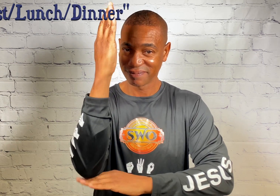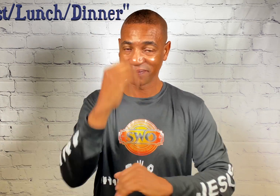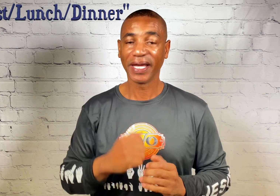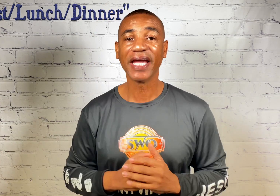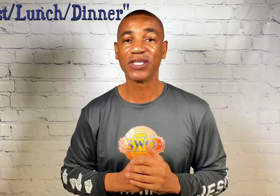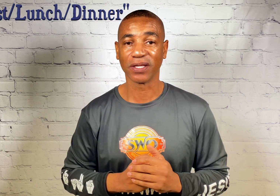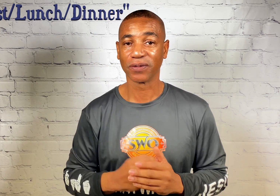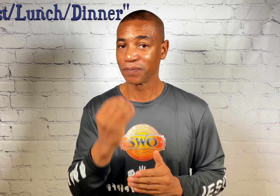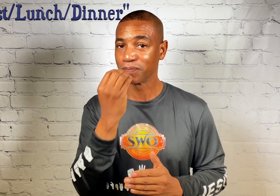and dinner.